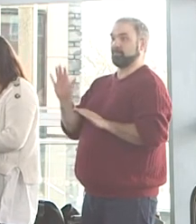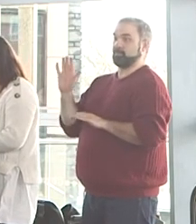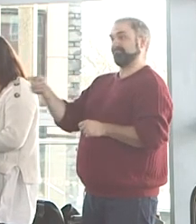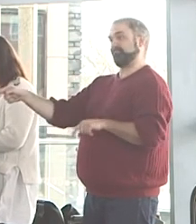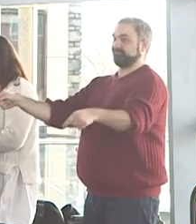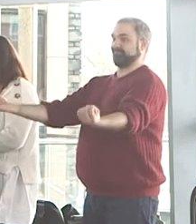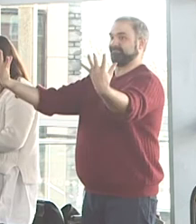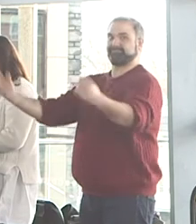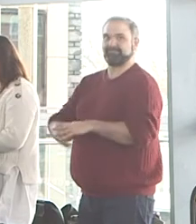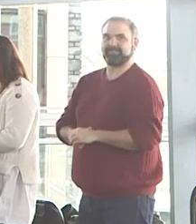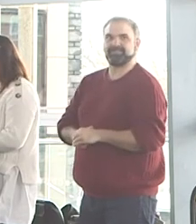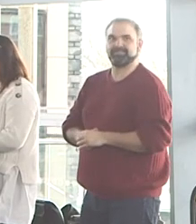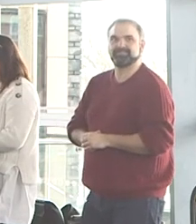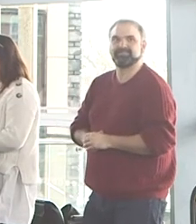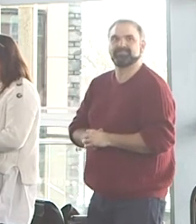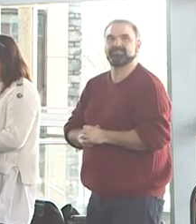it.